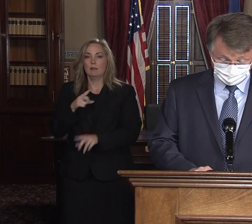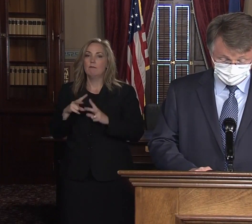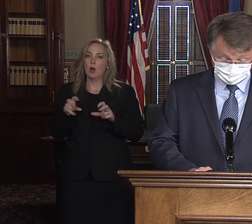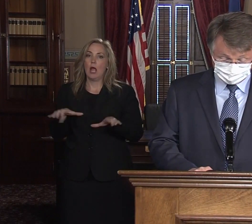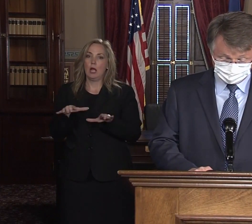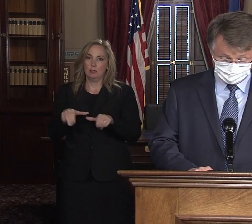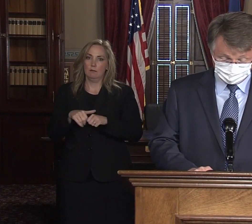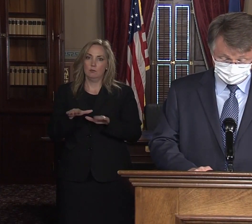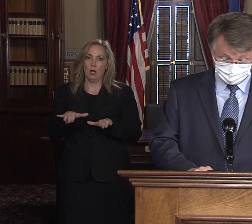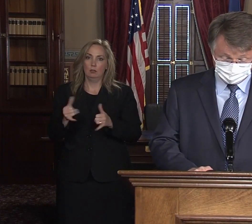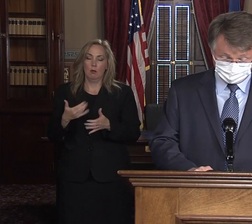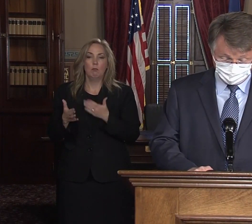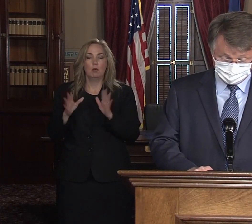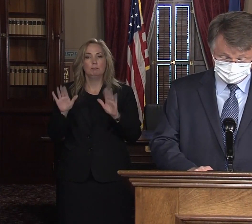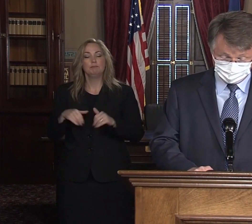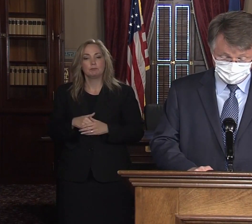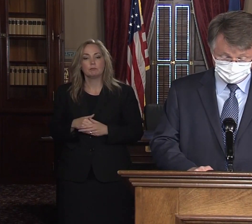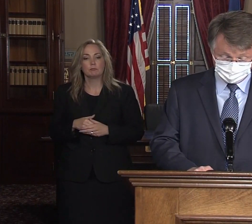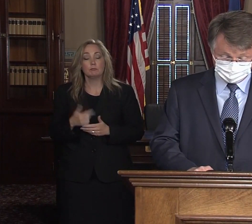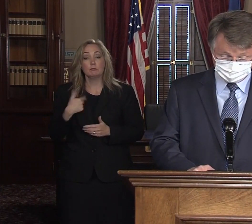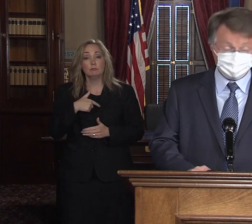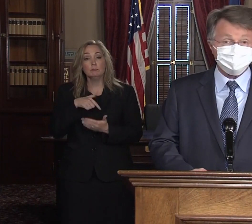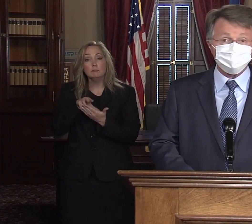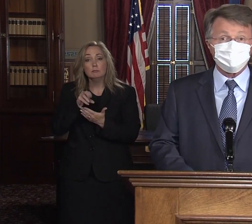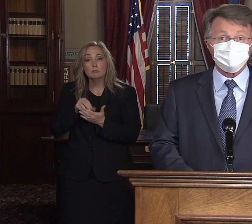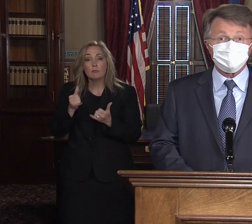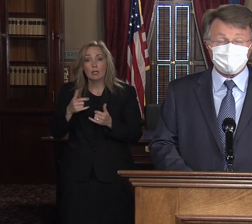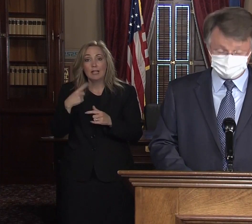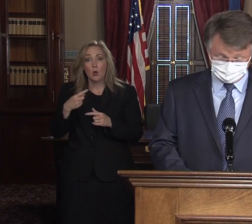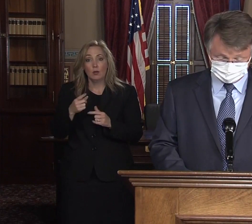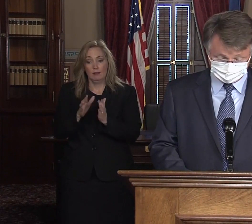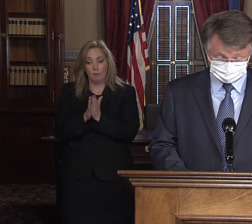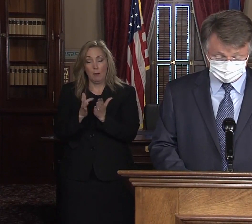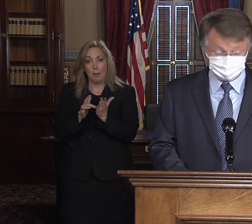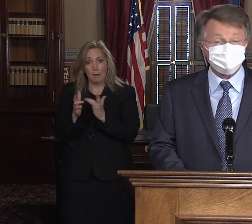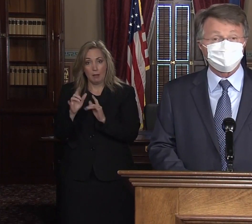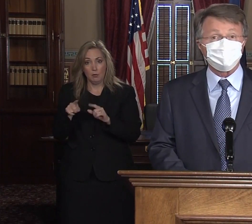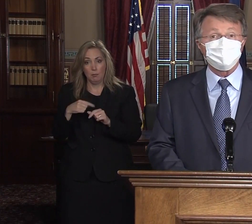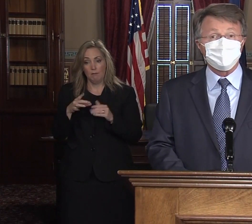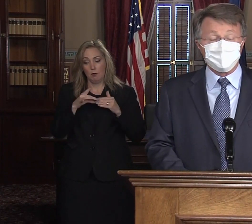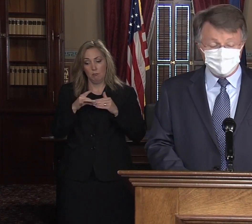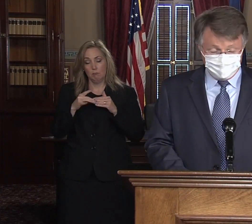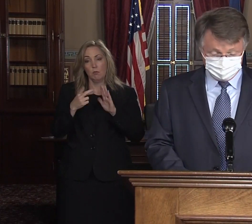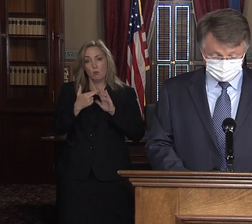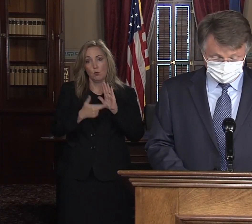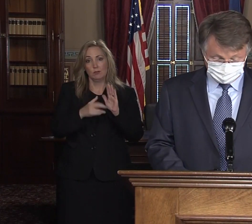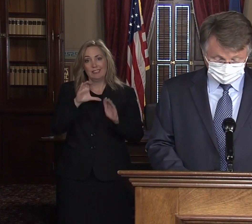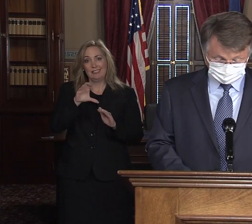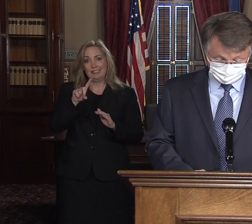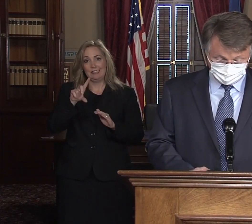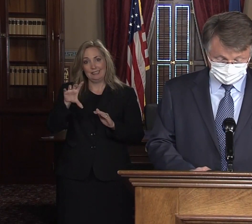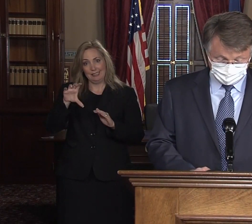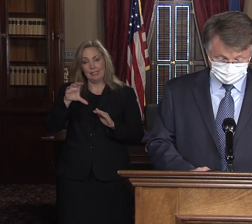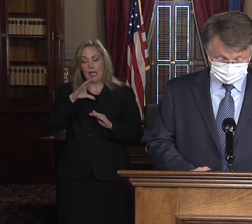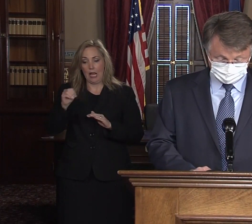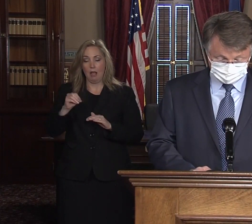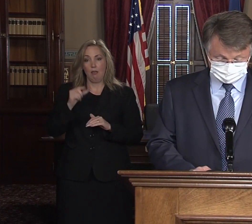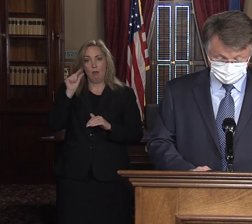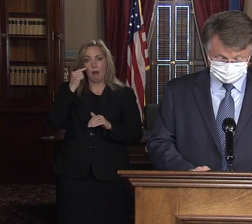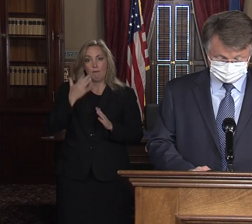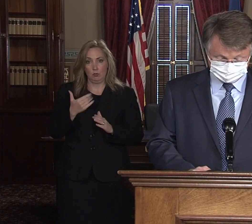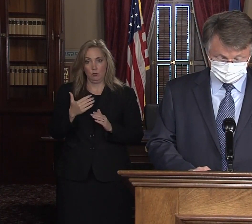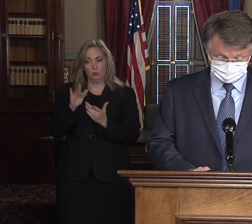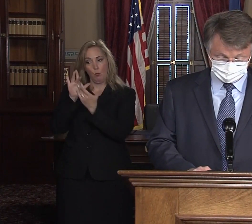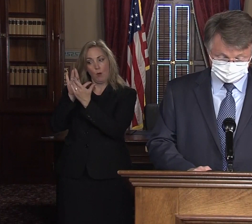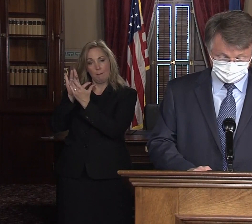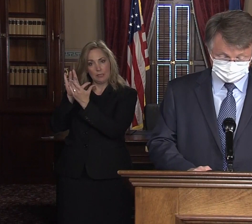we have learned from not only the scriptures, but from the guidelines of the CDC and the governor's coronavirus